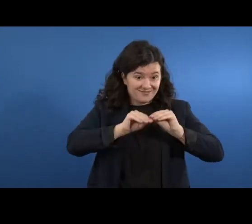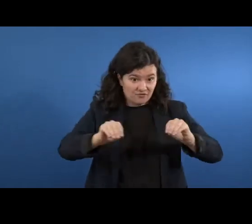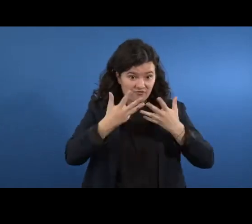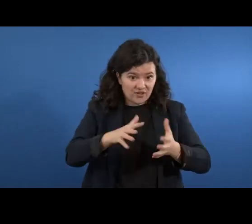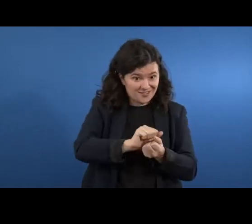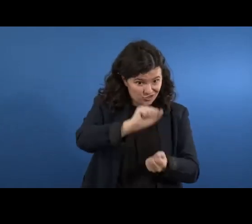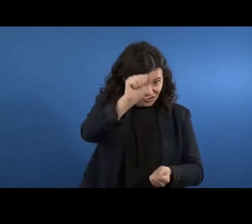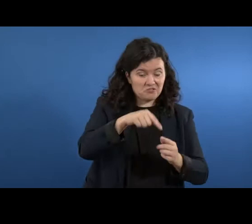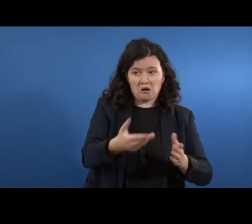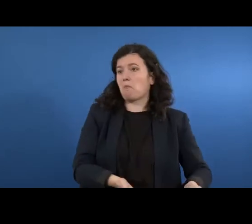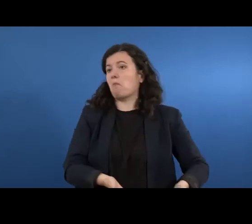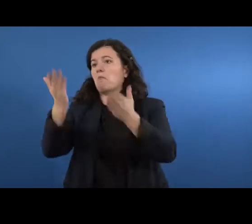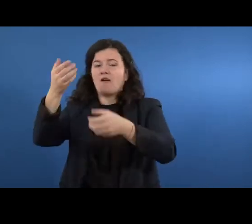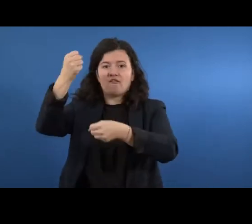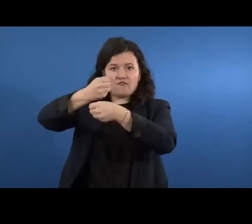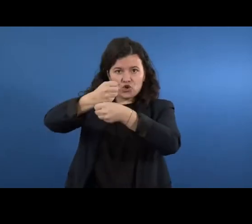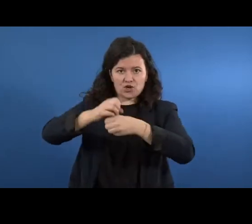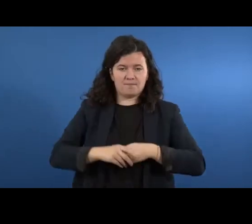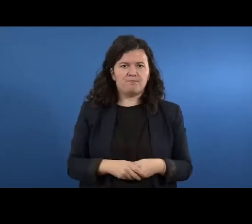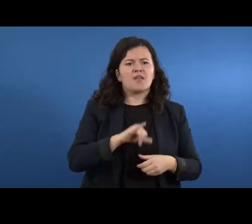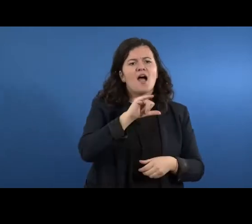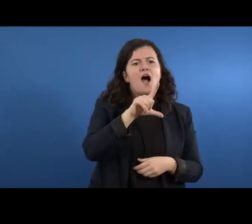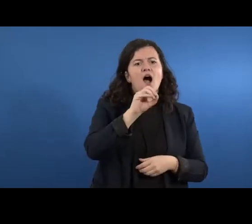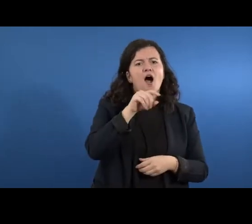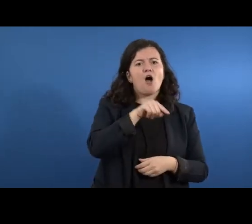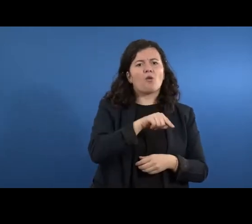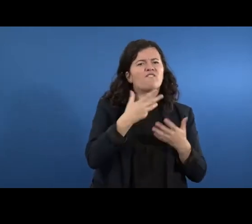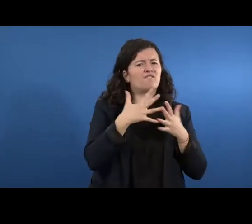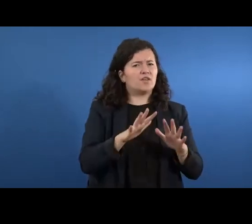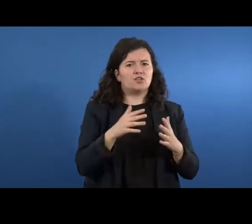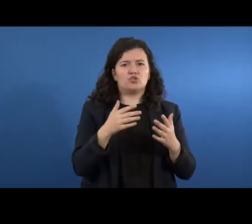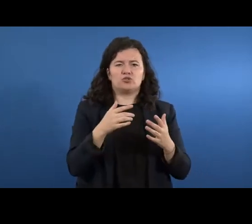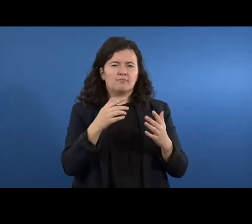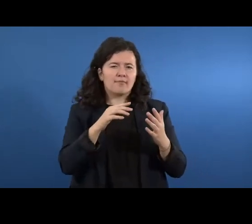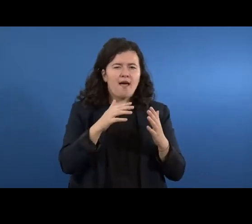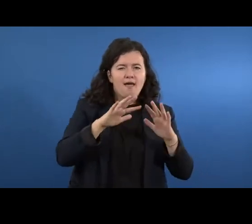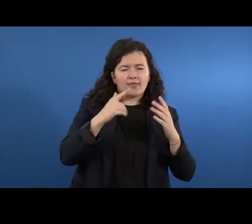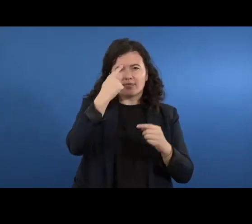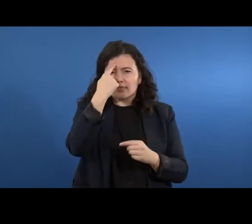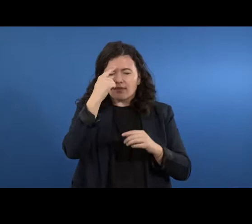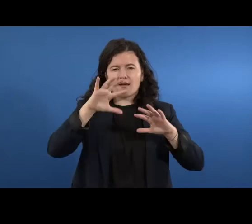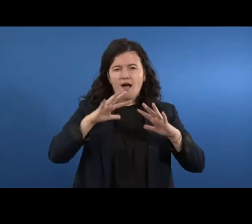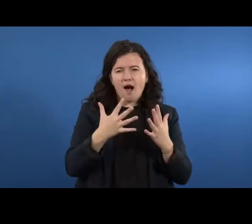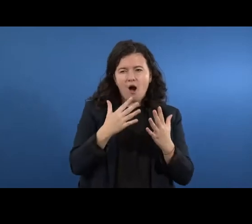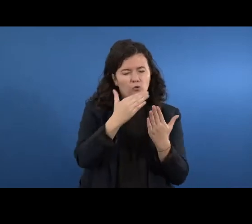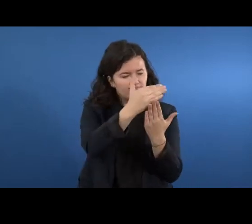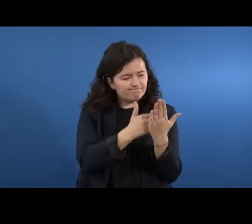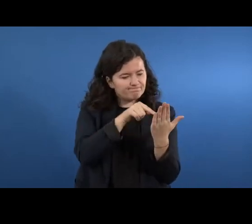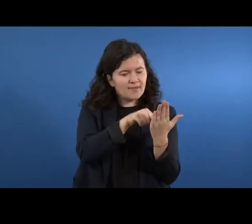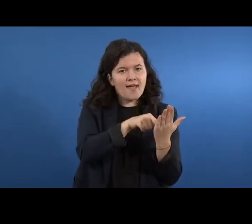skills branch have developed several tools and methodologies to support skills